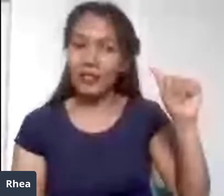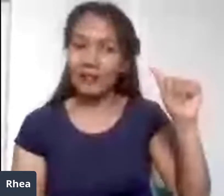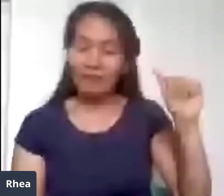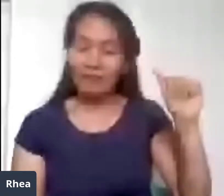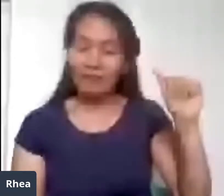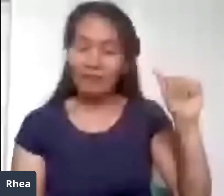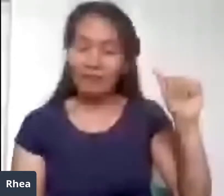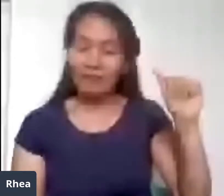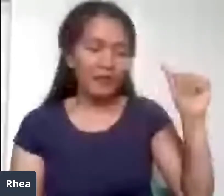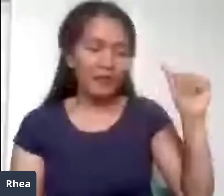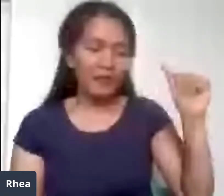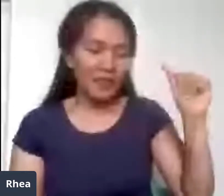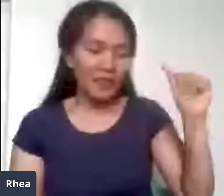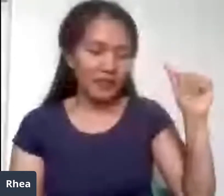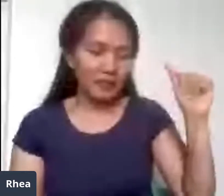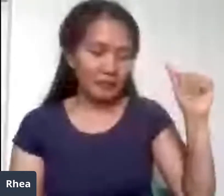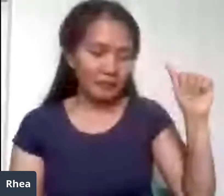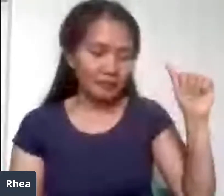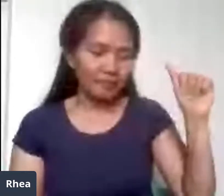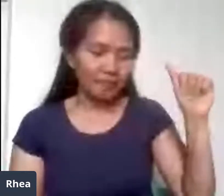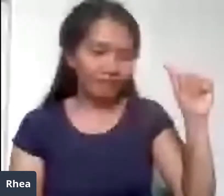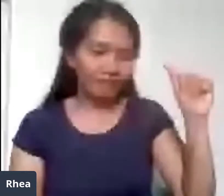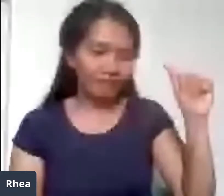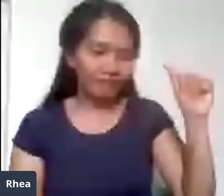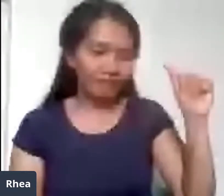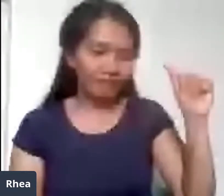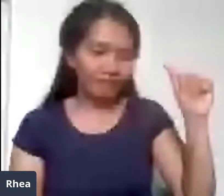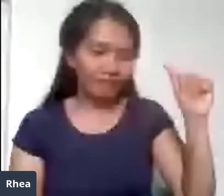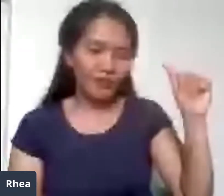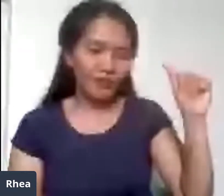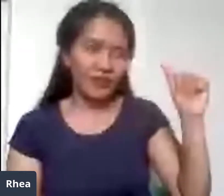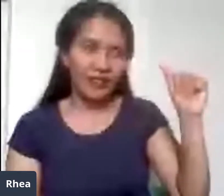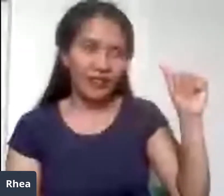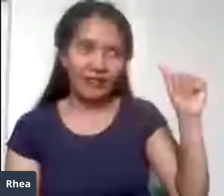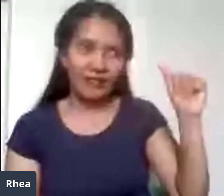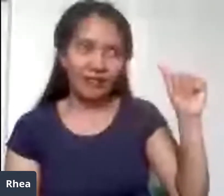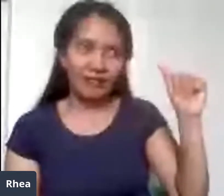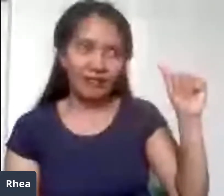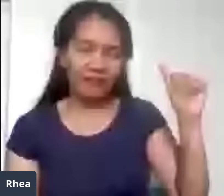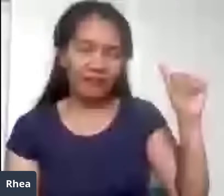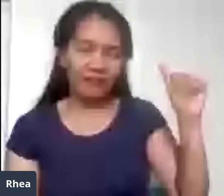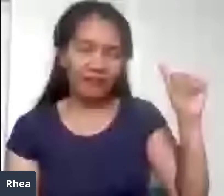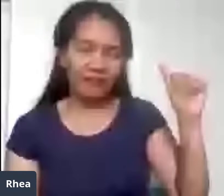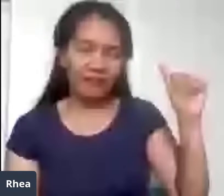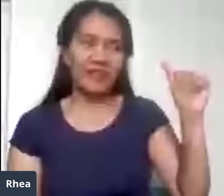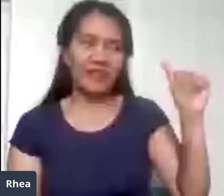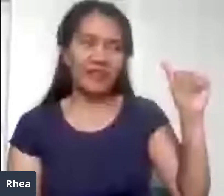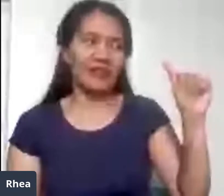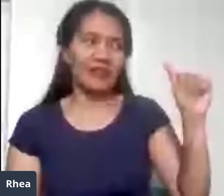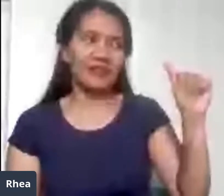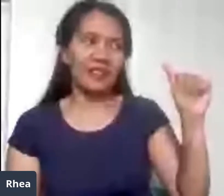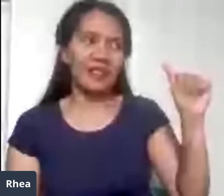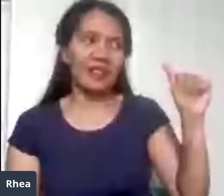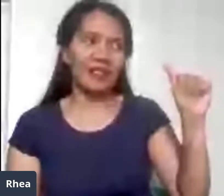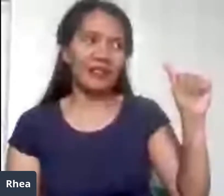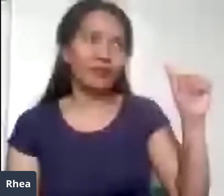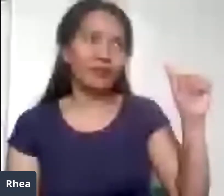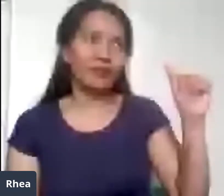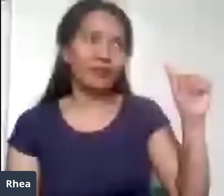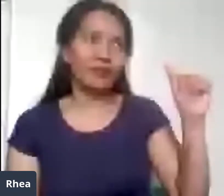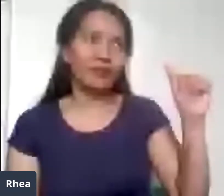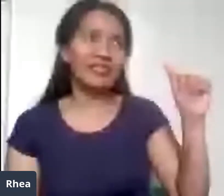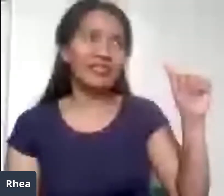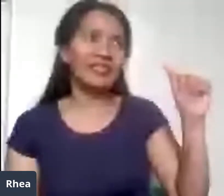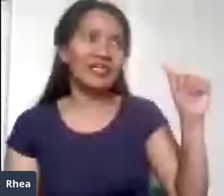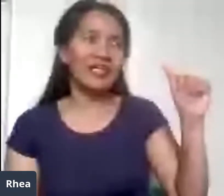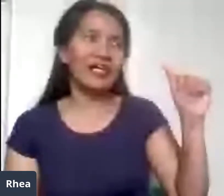the side. This is for letter A. Letter A would mean you would have